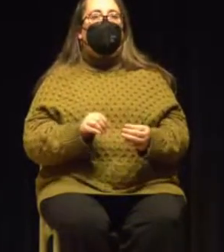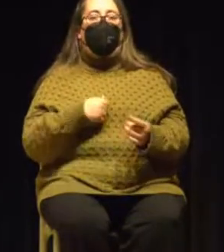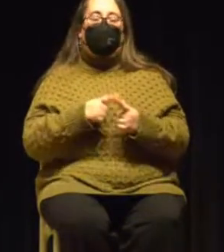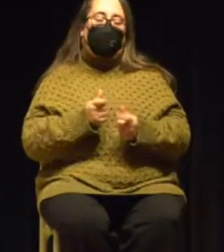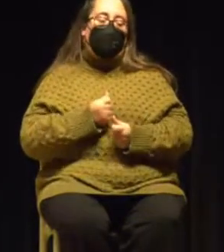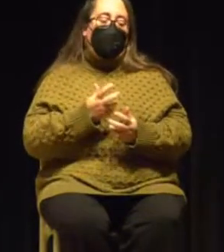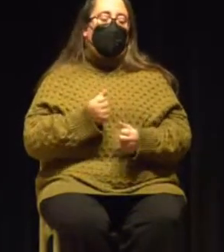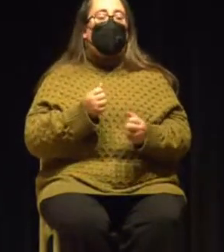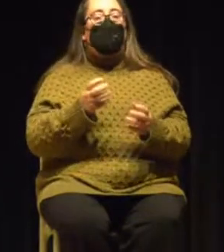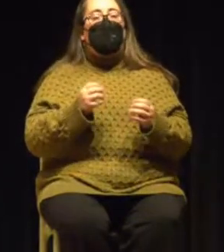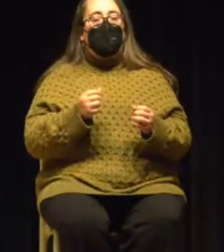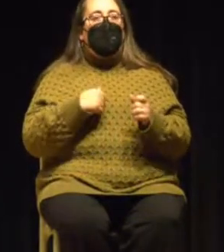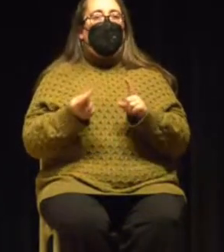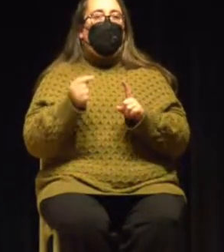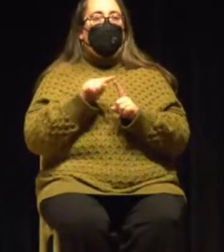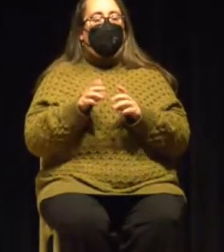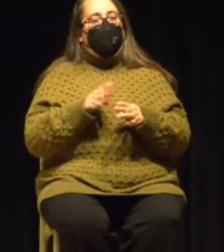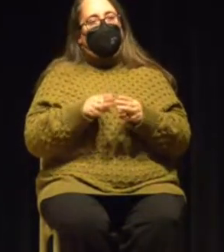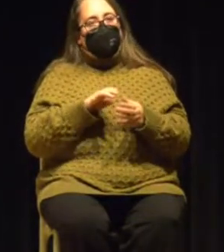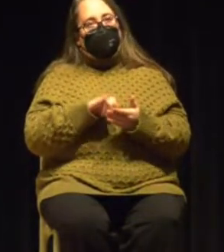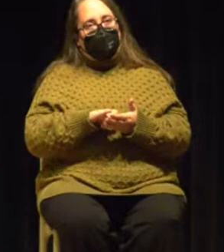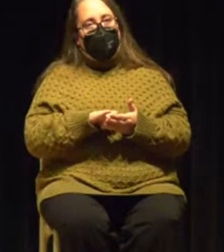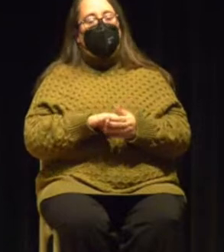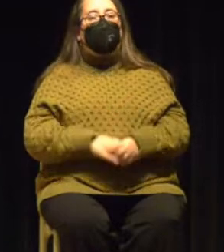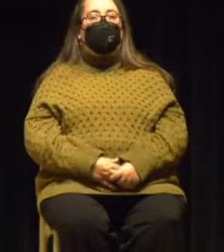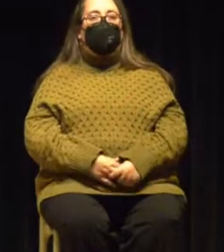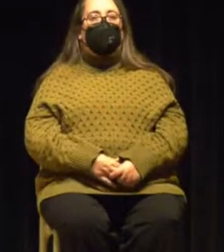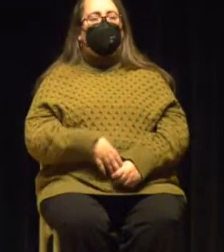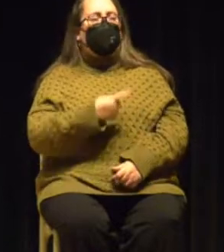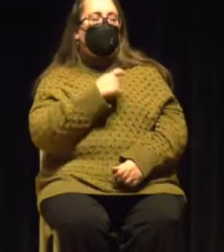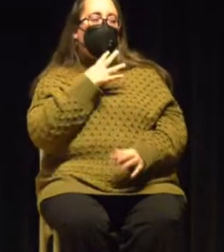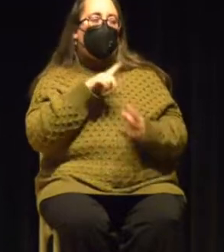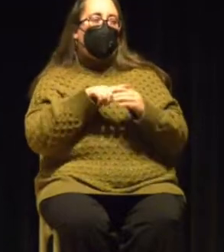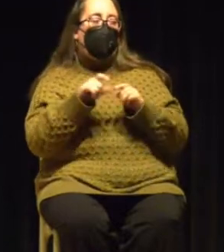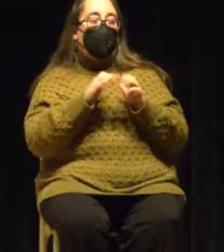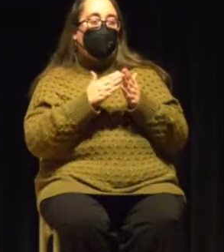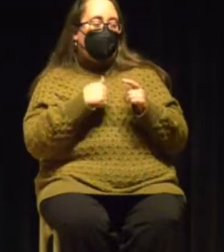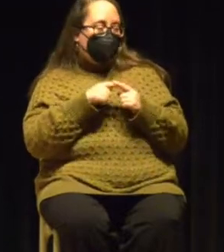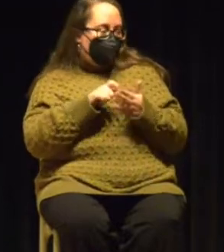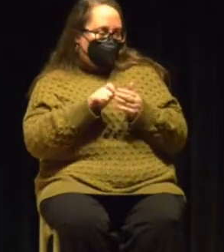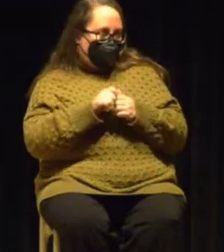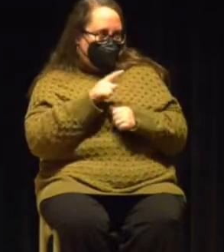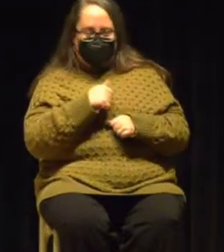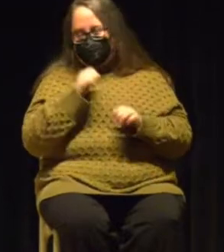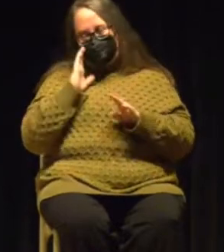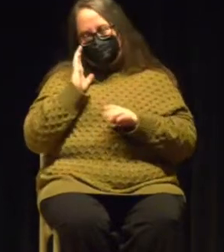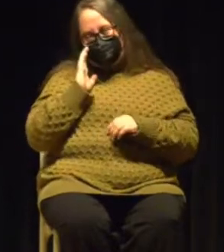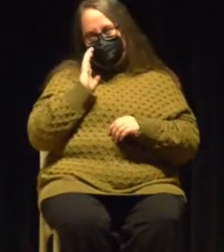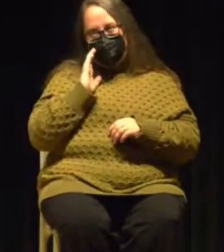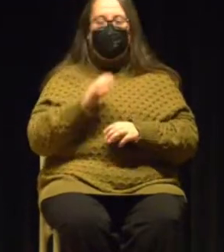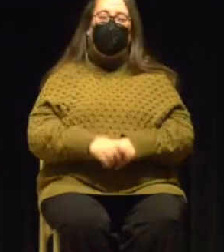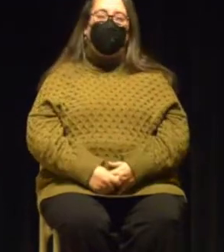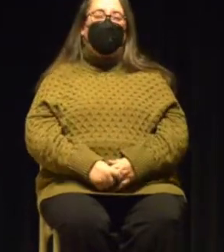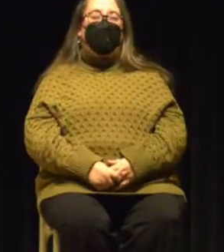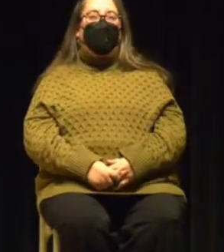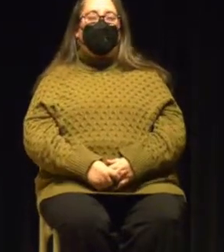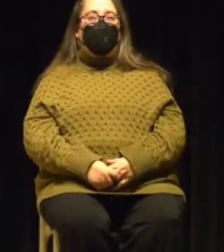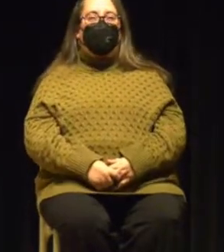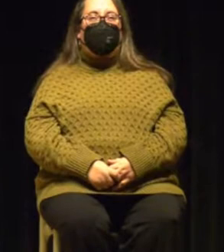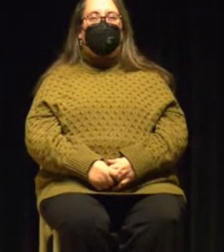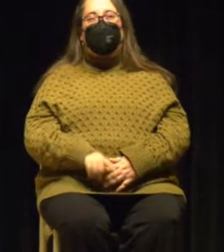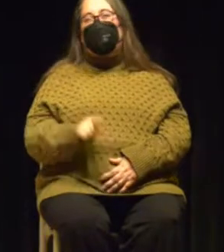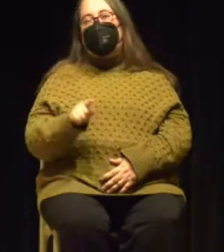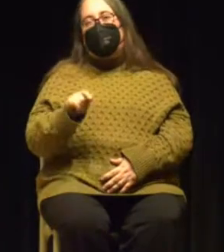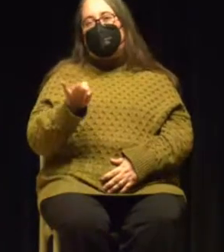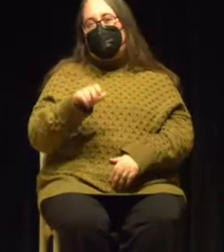out. So I'm gonna go back and finish that. And we've talked about other books. I want to write with you. I know. So like, yeah. Have 900